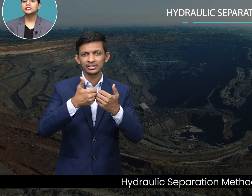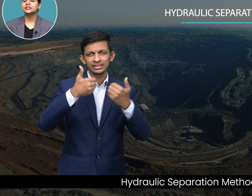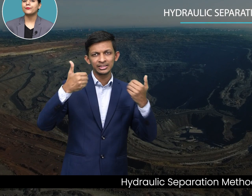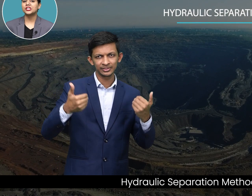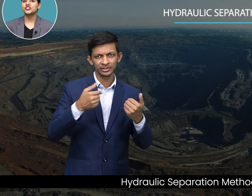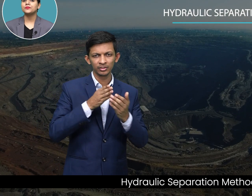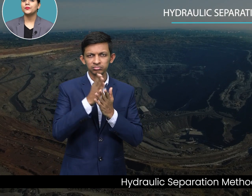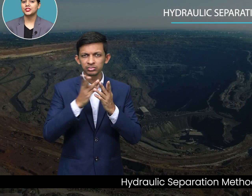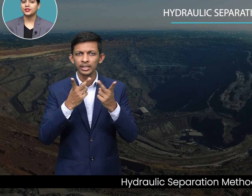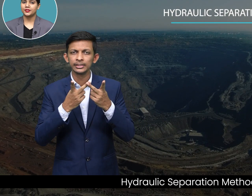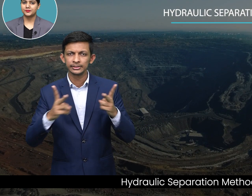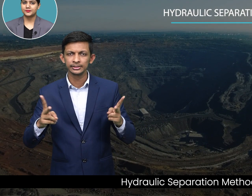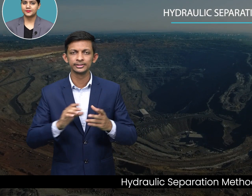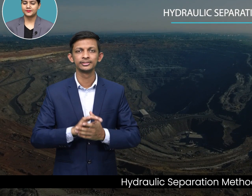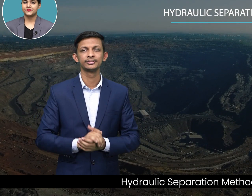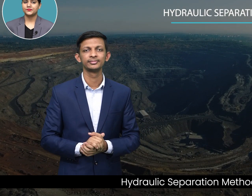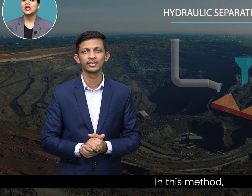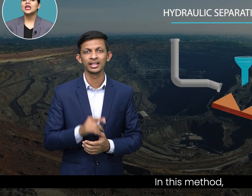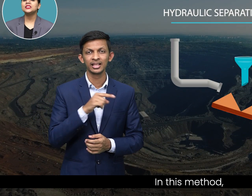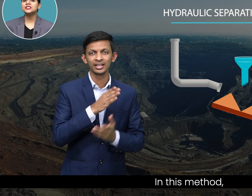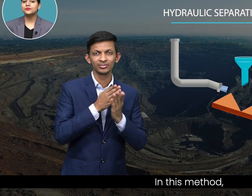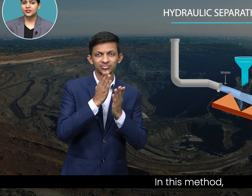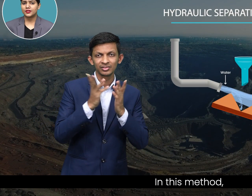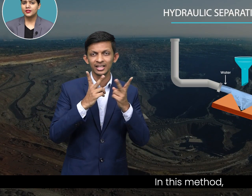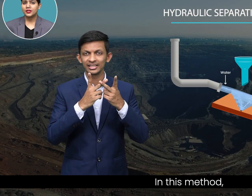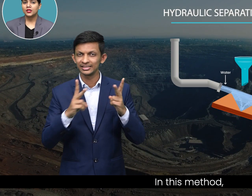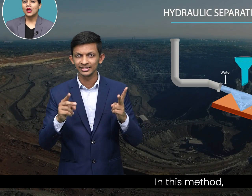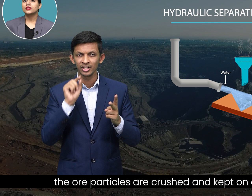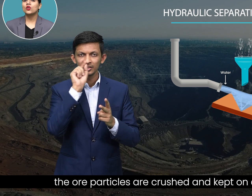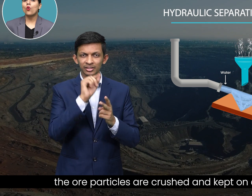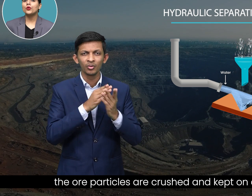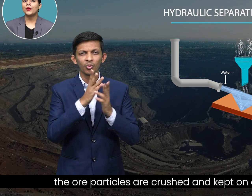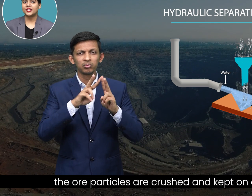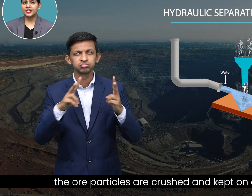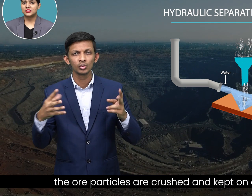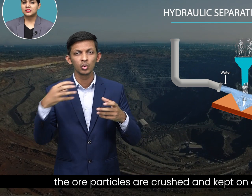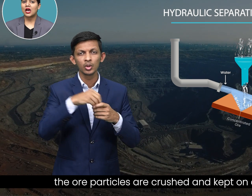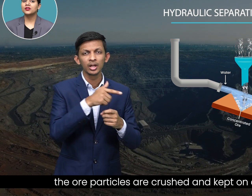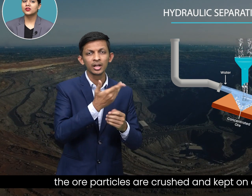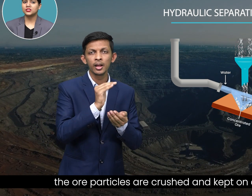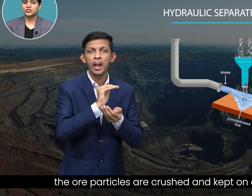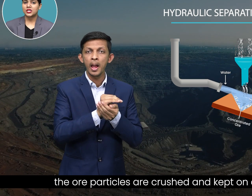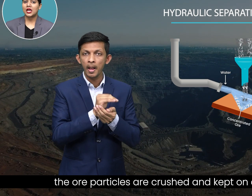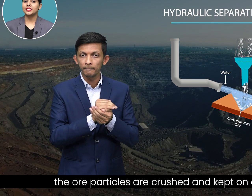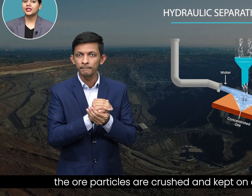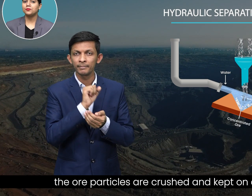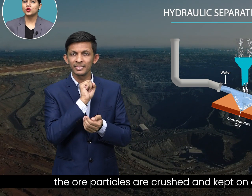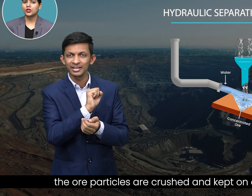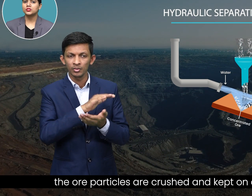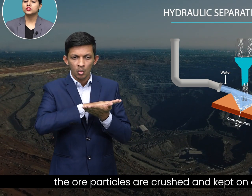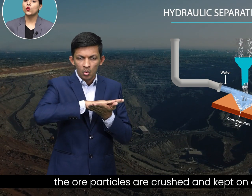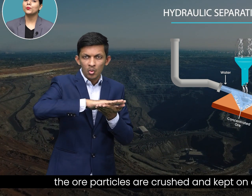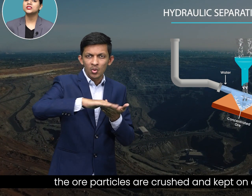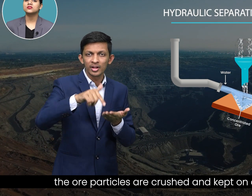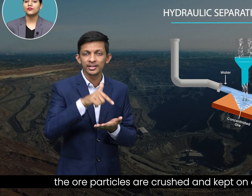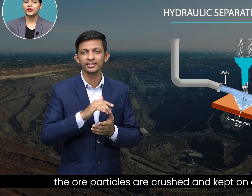Hydraulic separation method. In this method, the ore particles are crushed and kept on